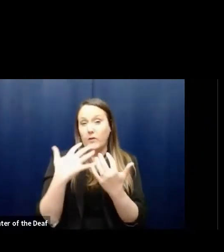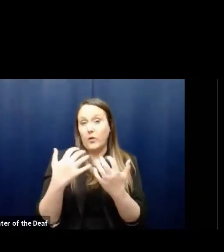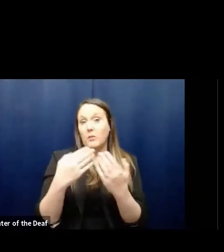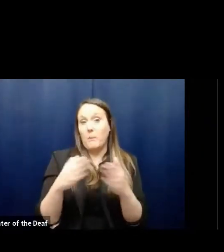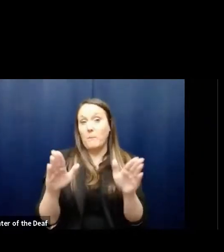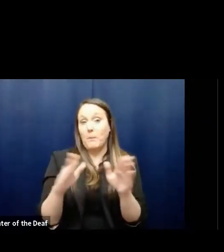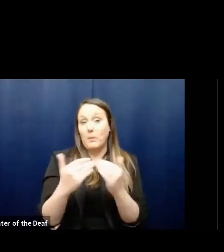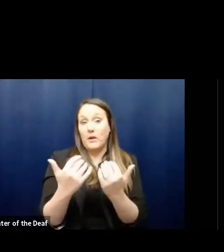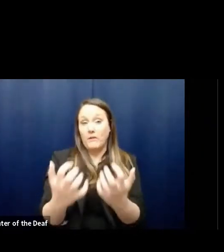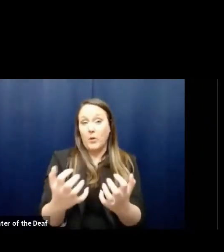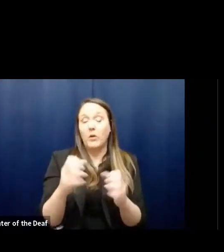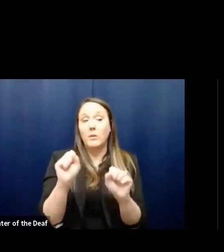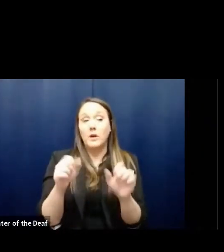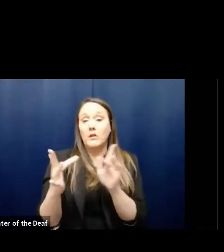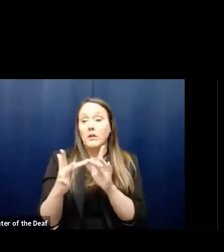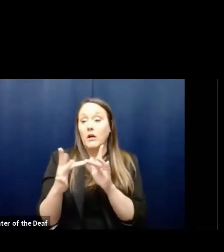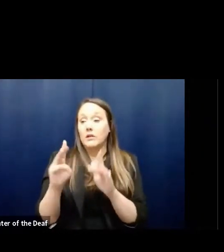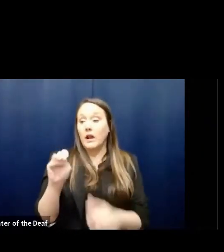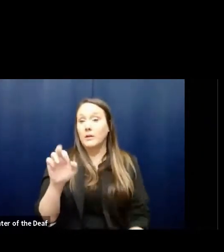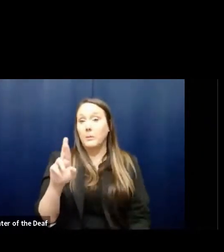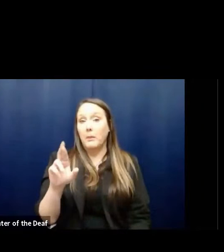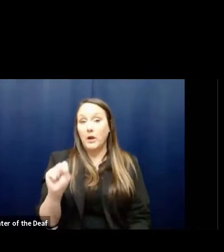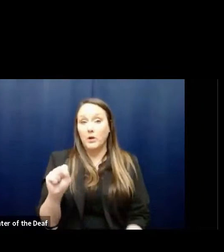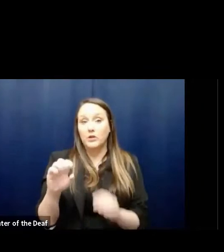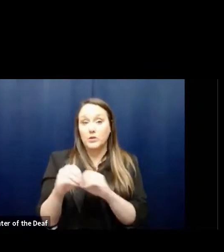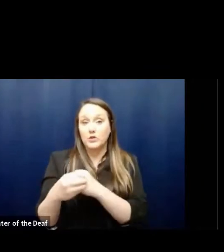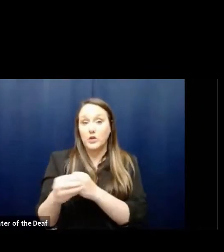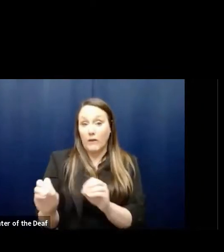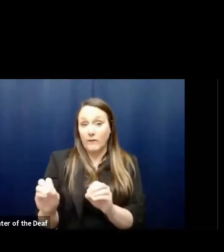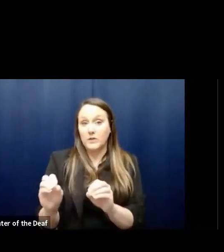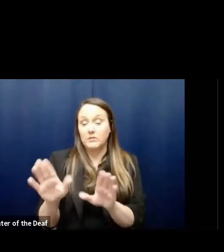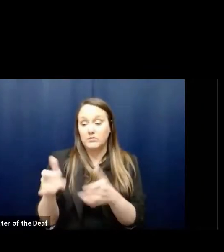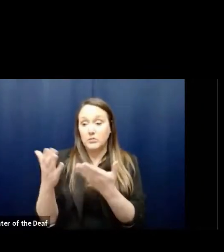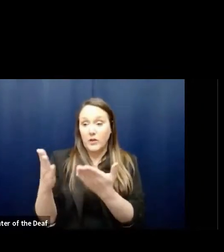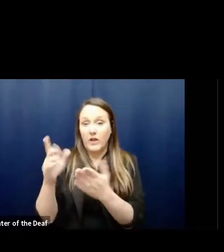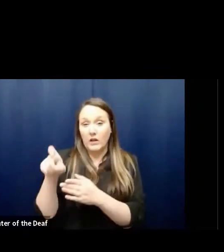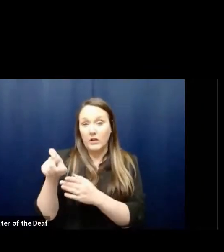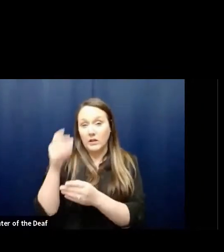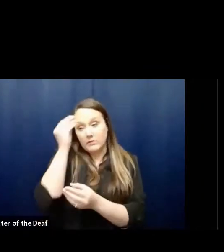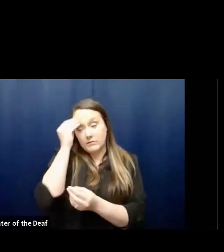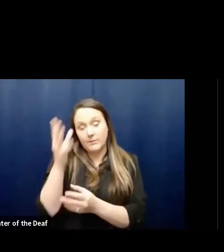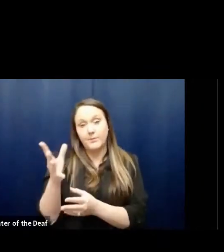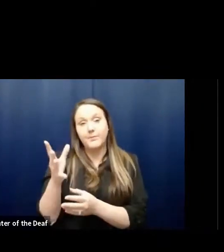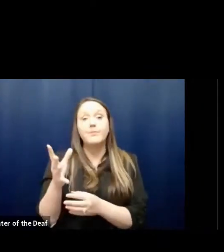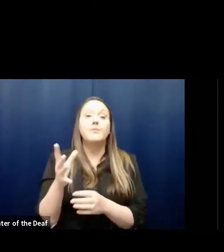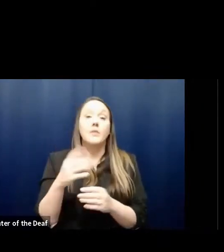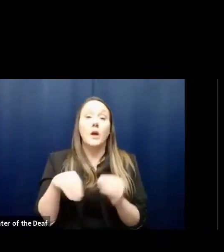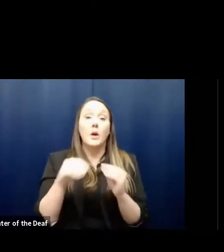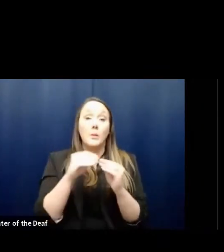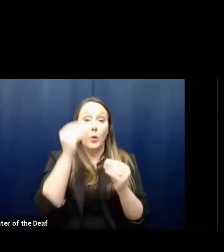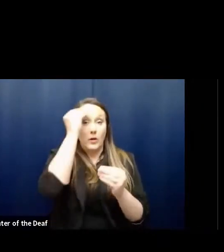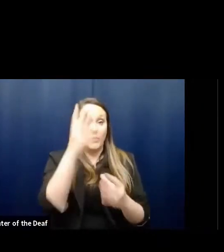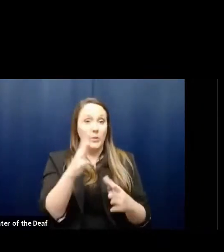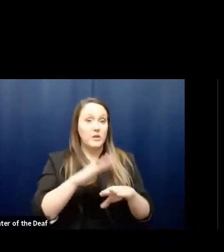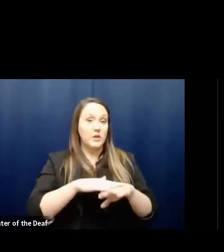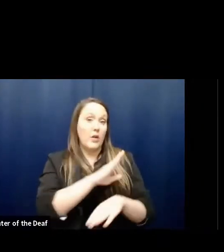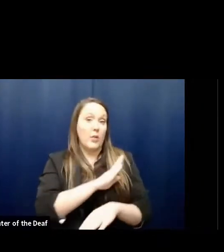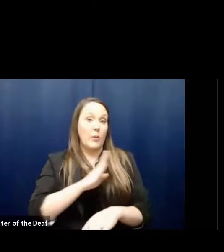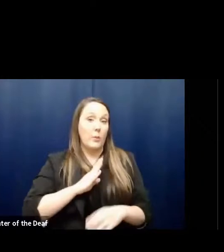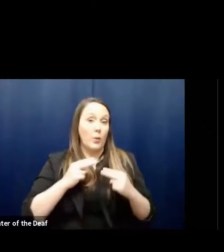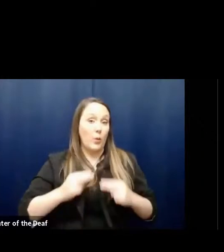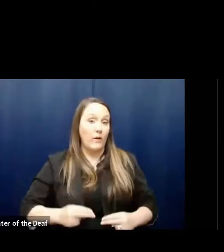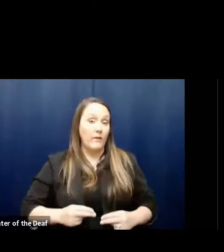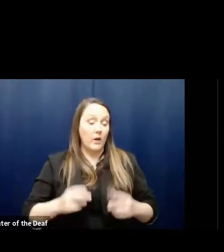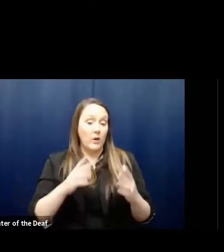office and provide the necessary information. More information is available on the Board of Health webpage. You may stream the